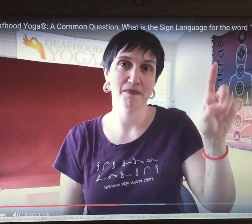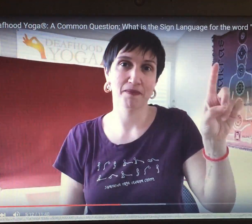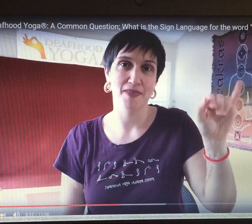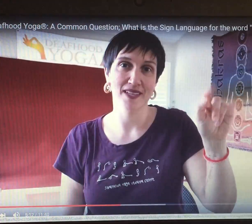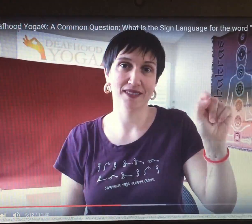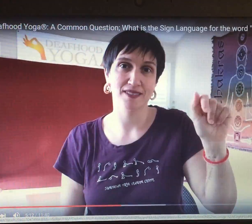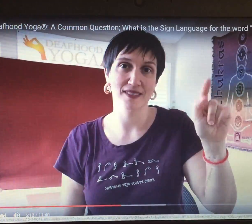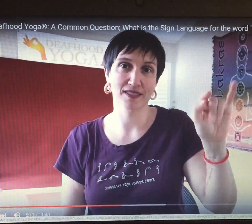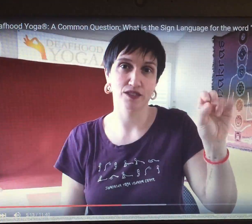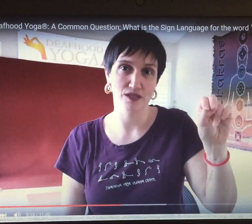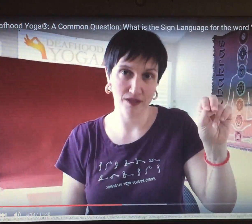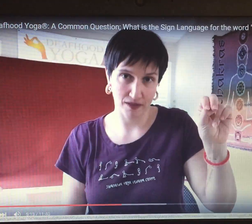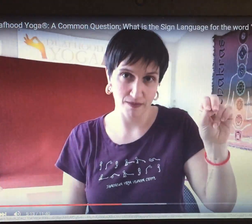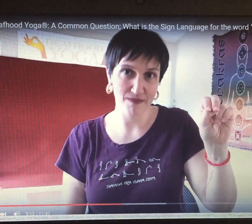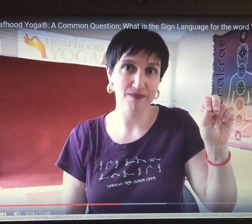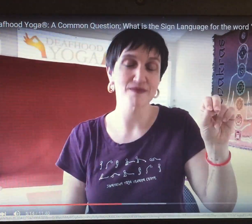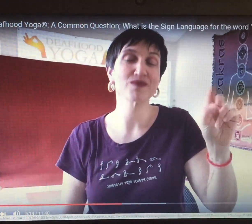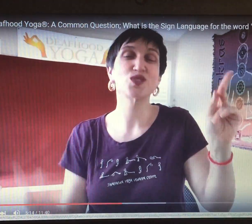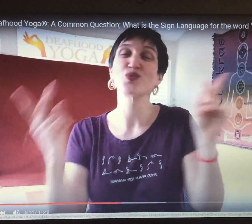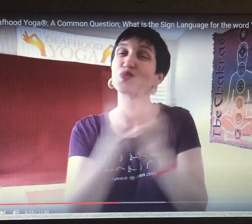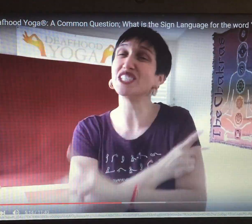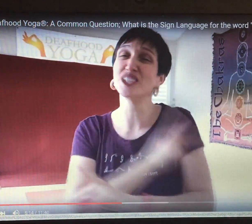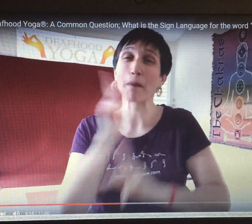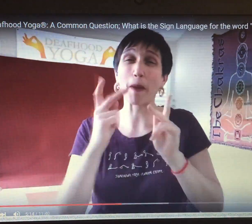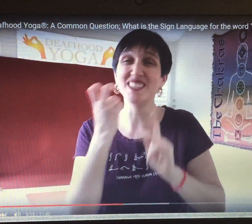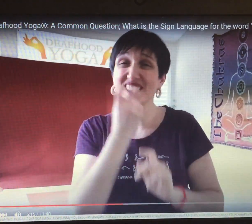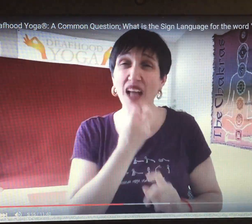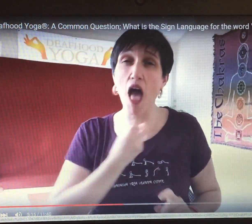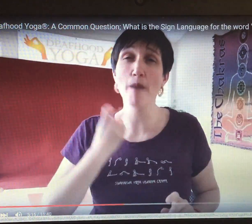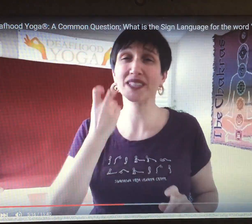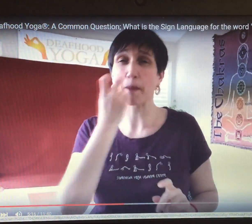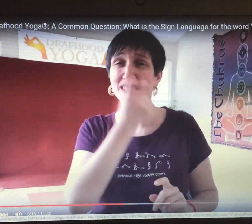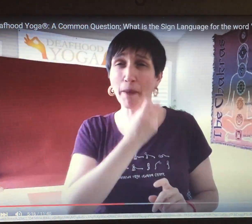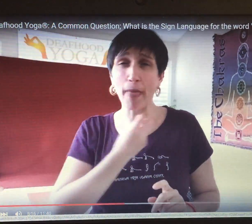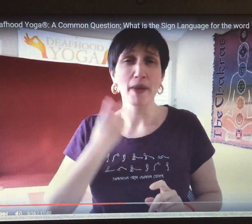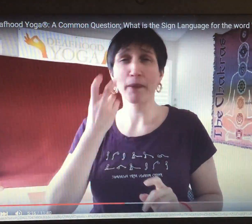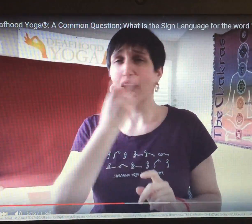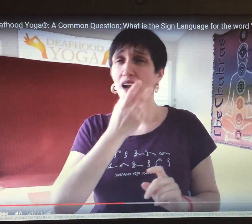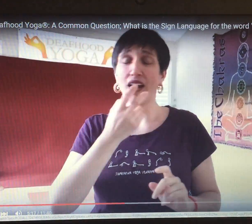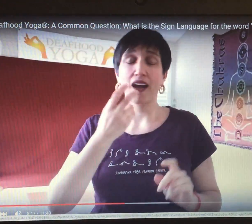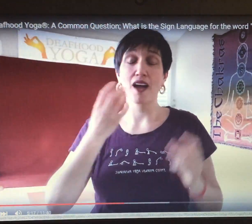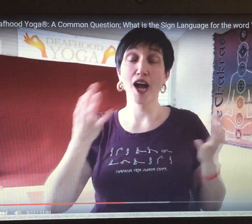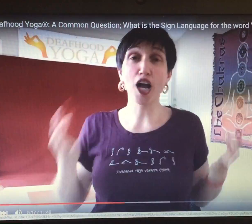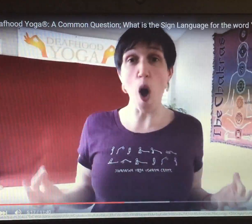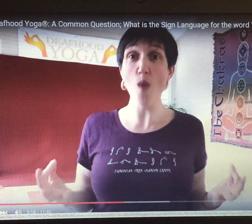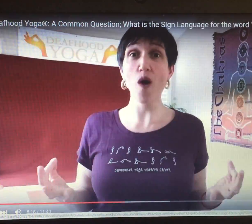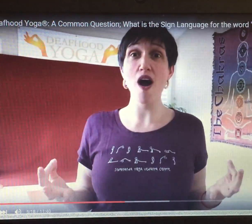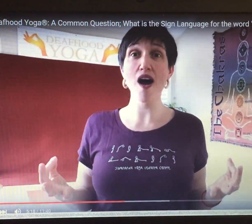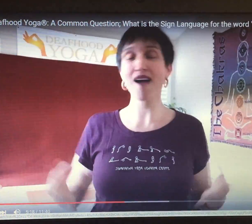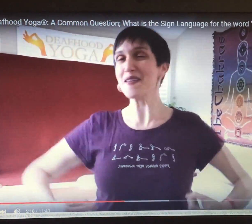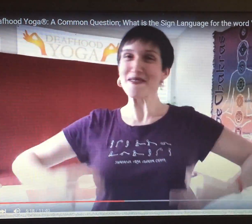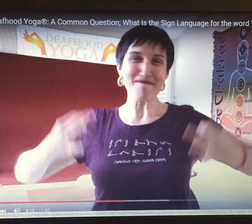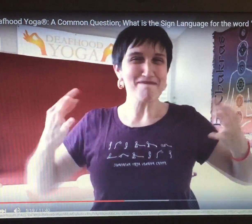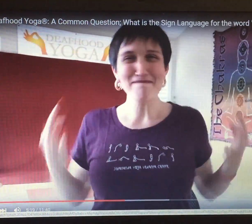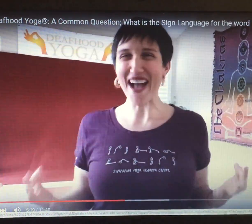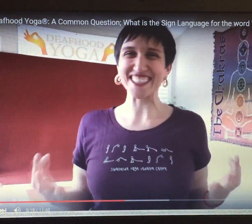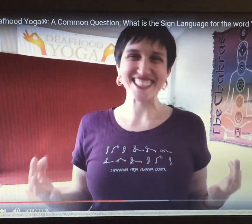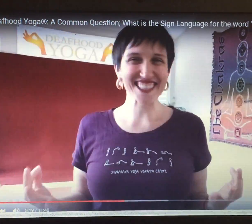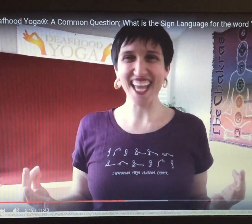and meditation. It's worse when people are you're trying to lip read. Yoga,